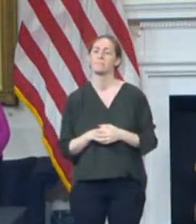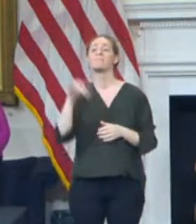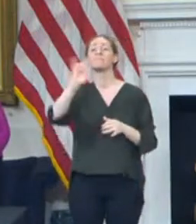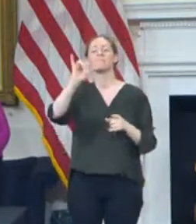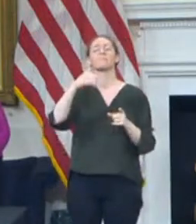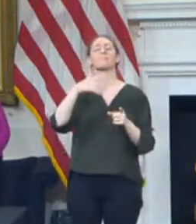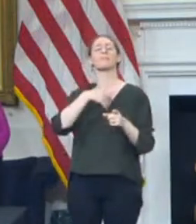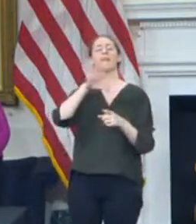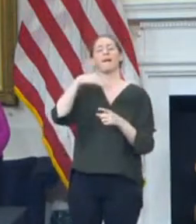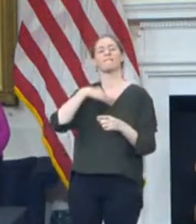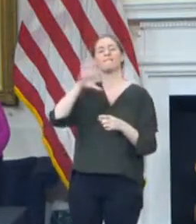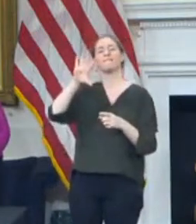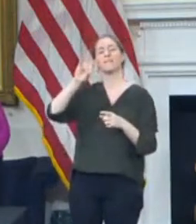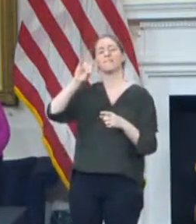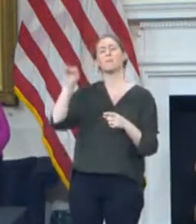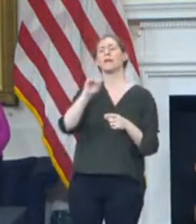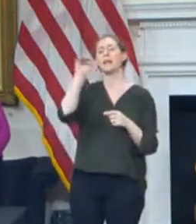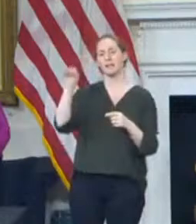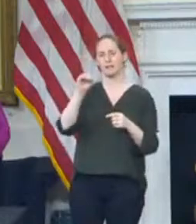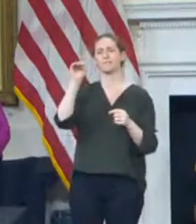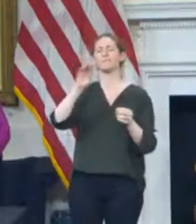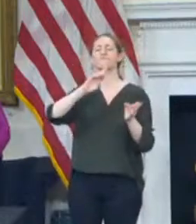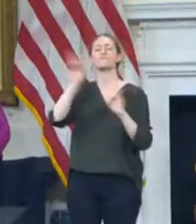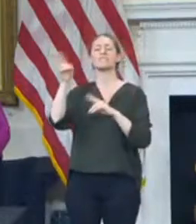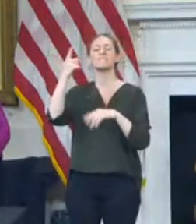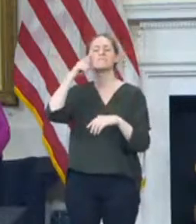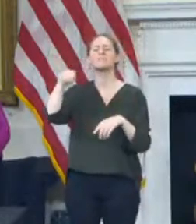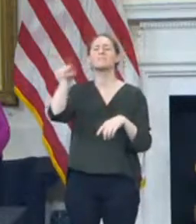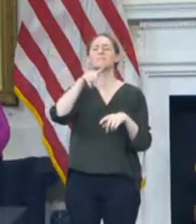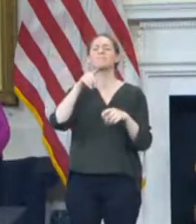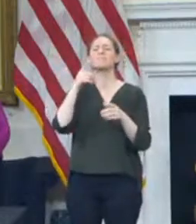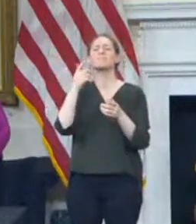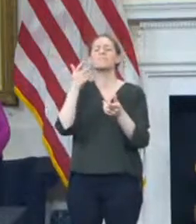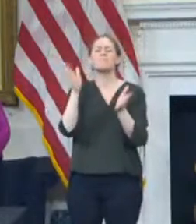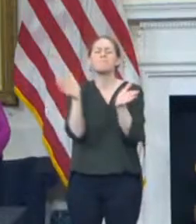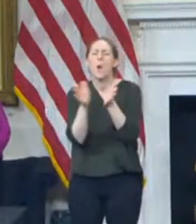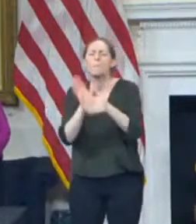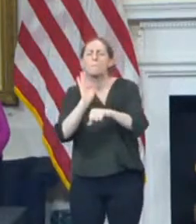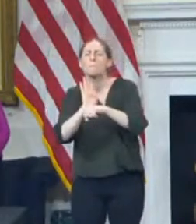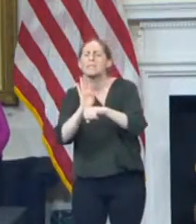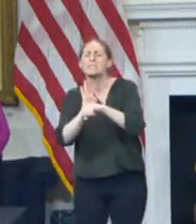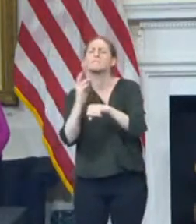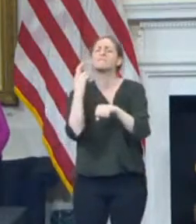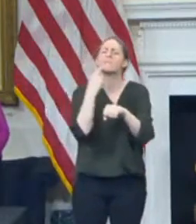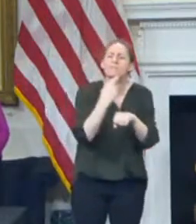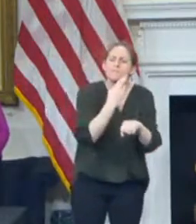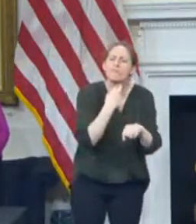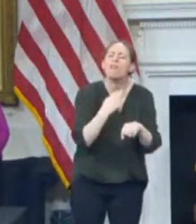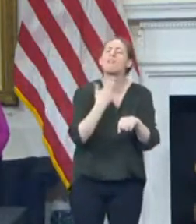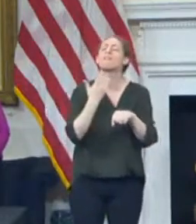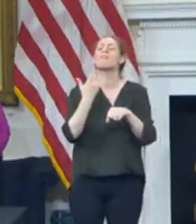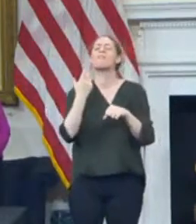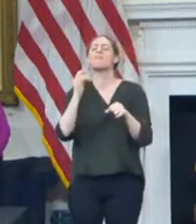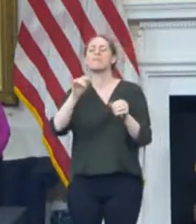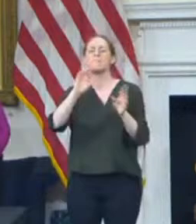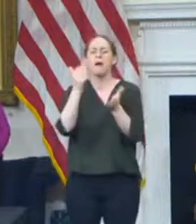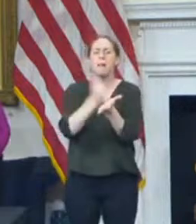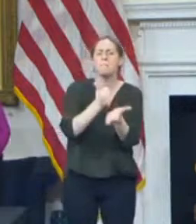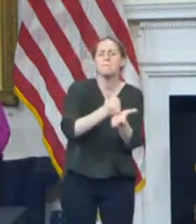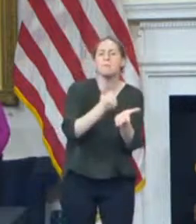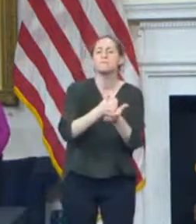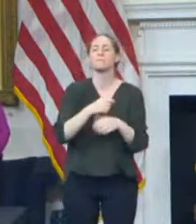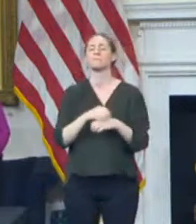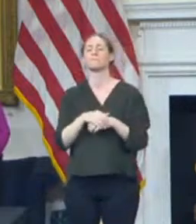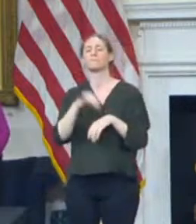the third installment of our Small Business COVID Relief Grant Fund. The Department of Commerce is currently